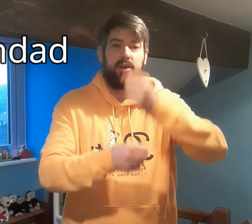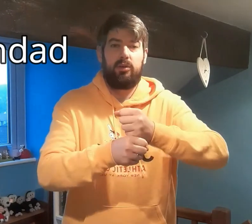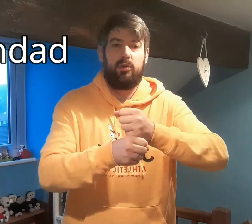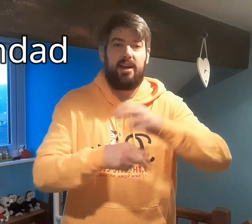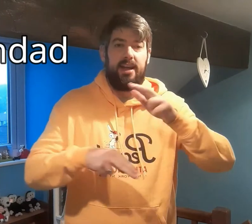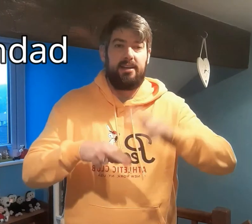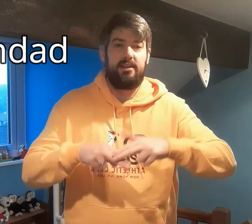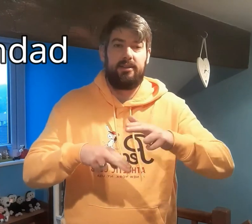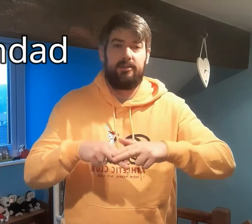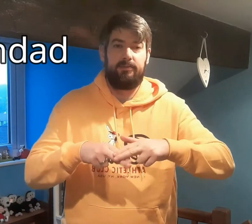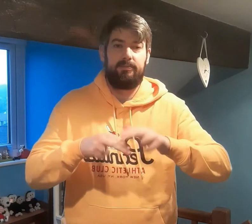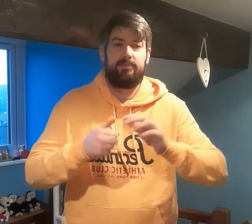Granddad.